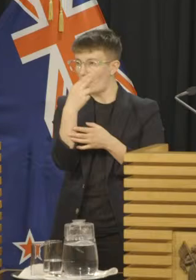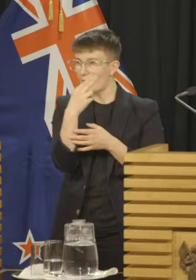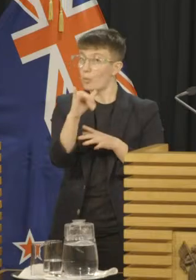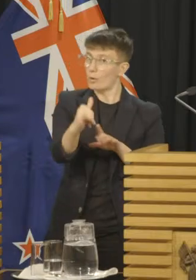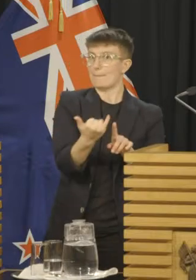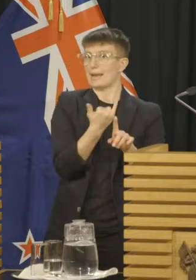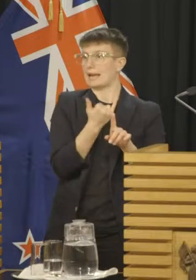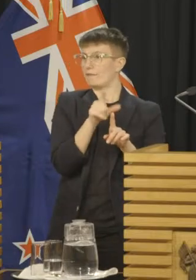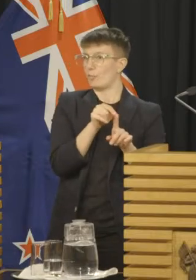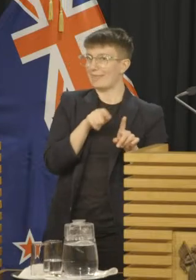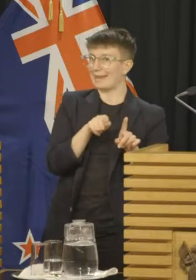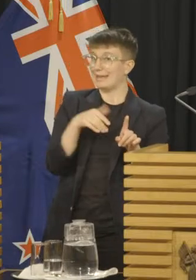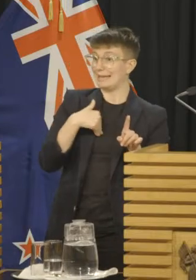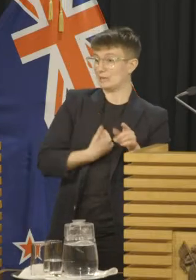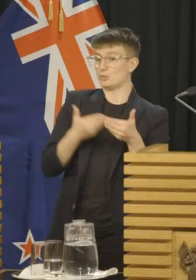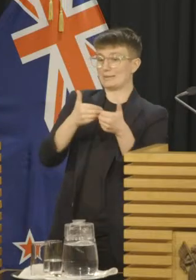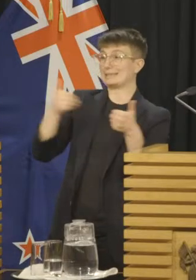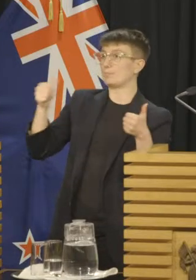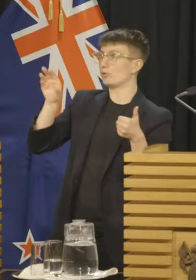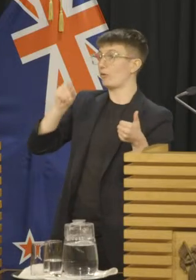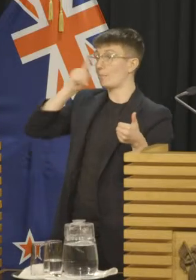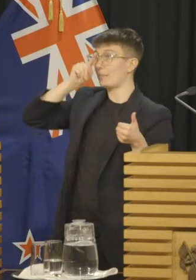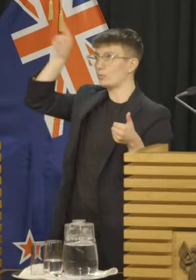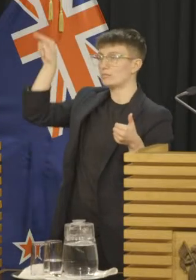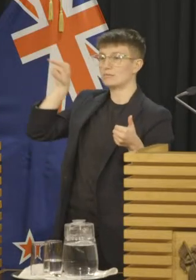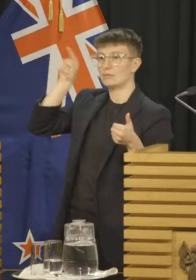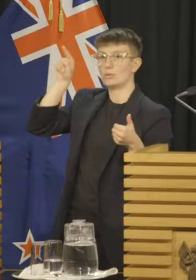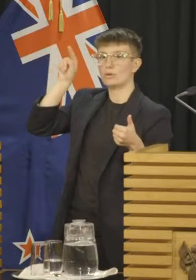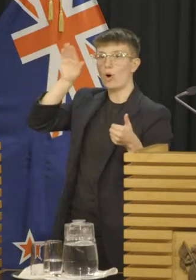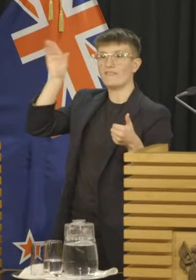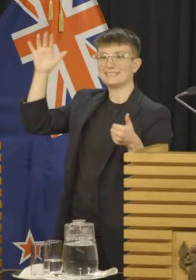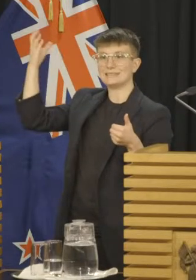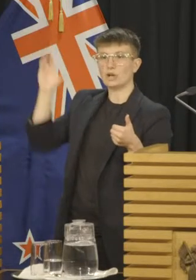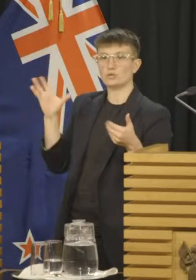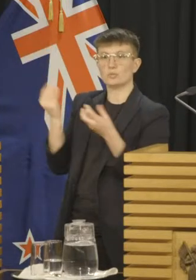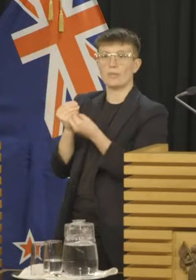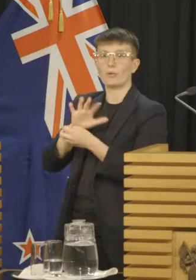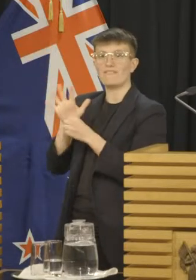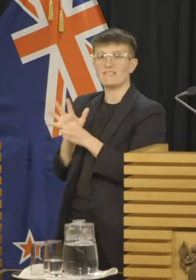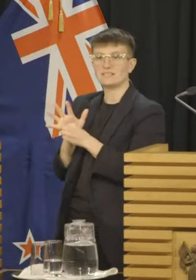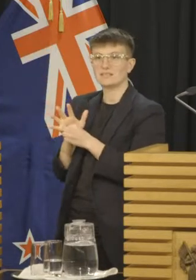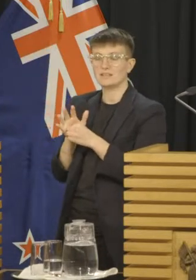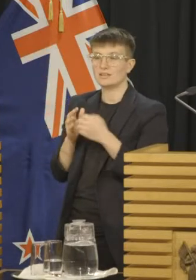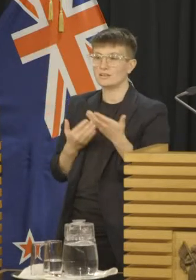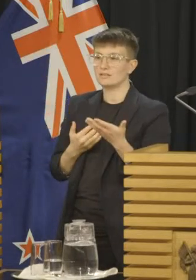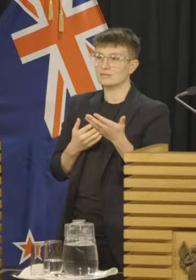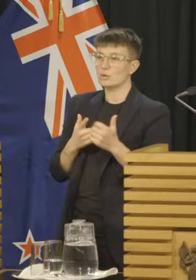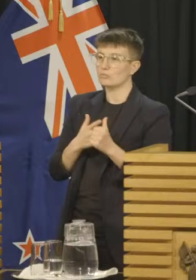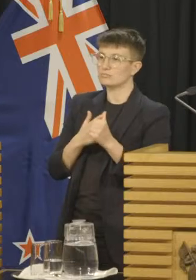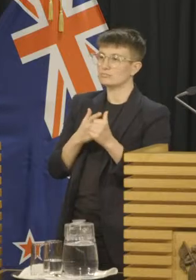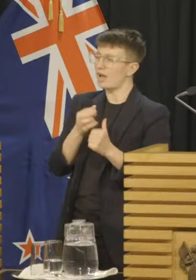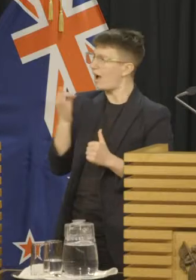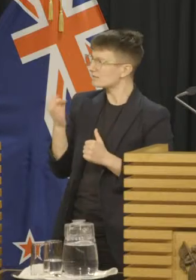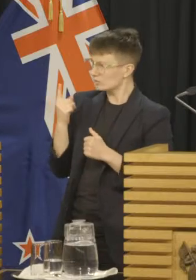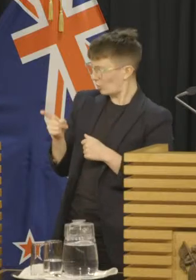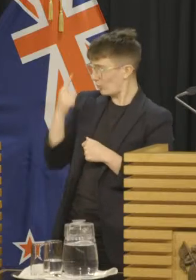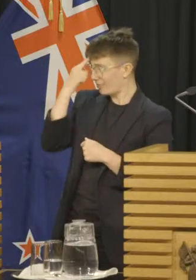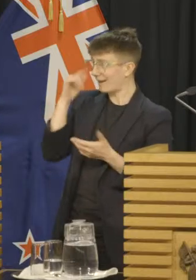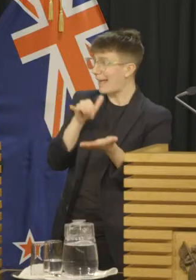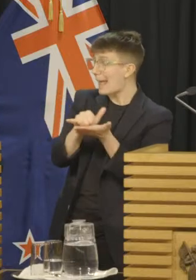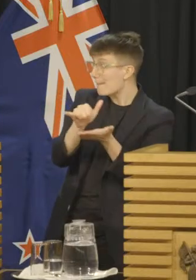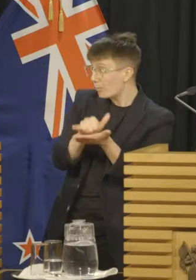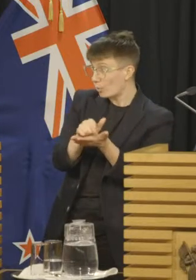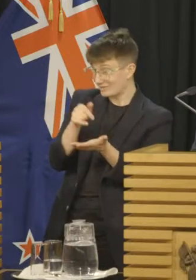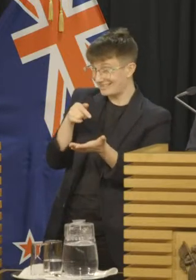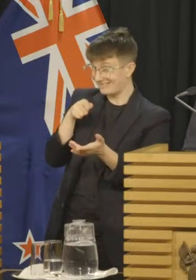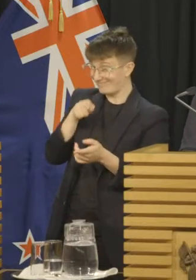that is critical. We've got to get that right. To say that it's the airport staff that's holding stuff up right No, now. I don't think it's a fair statement to